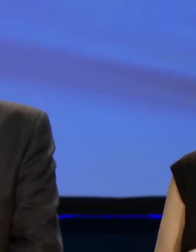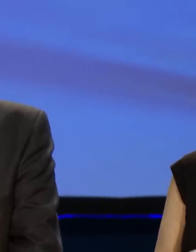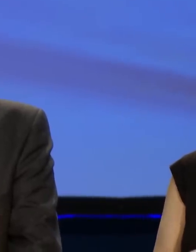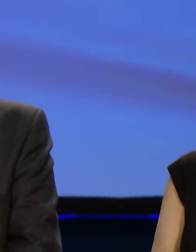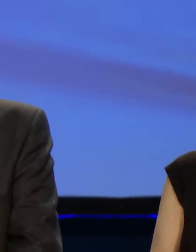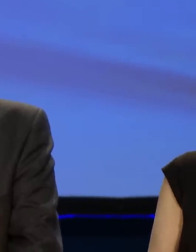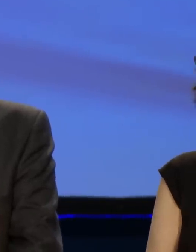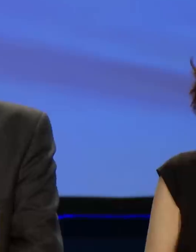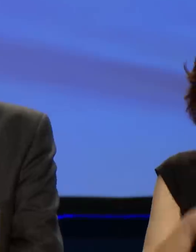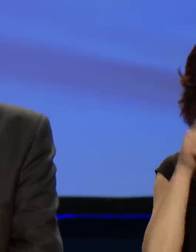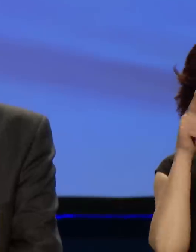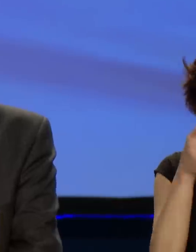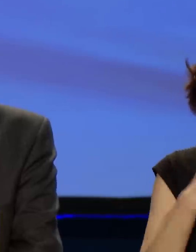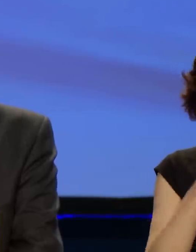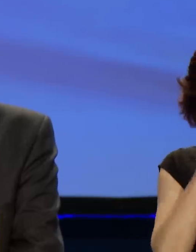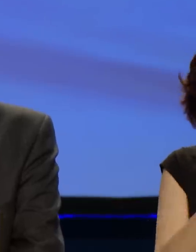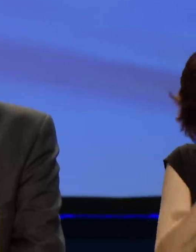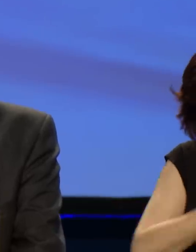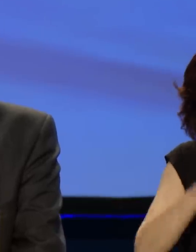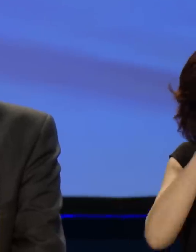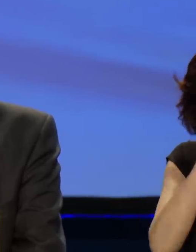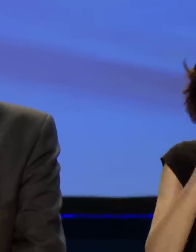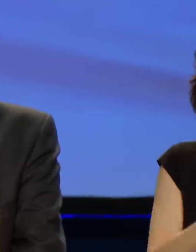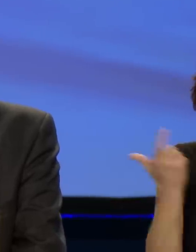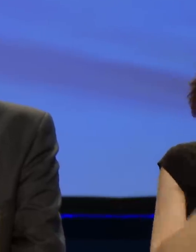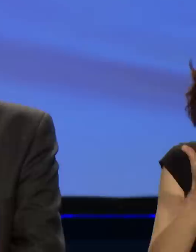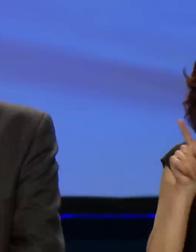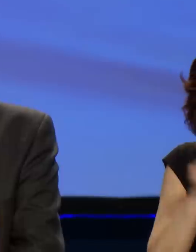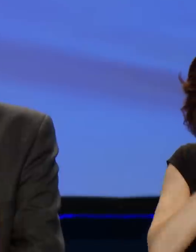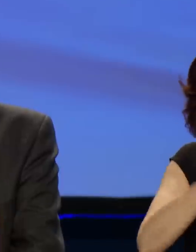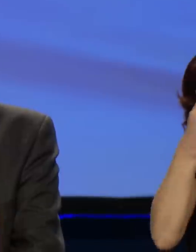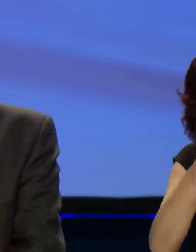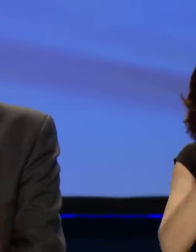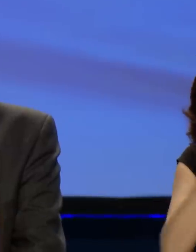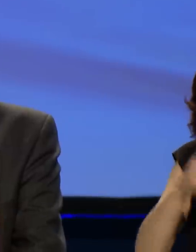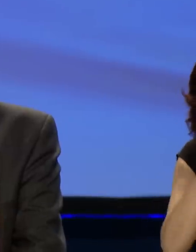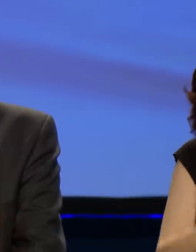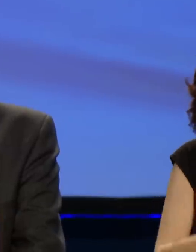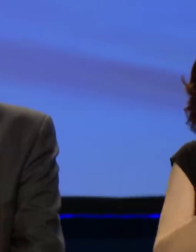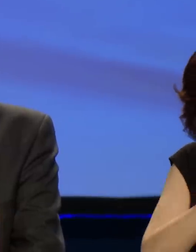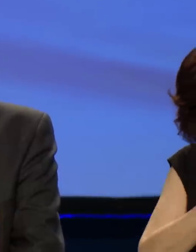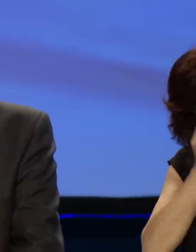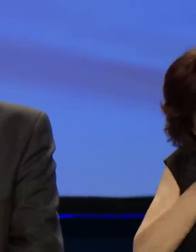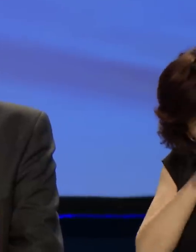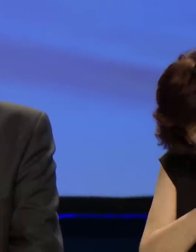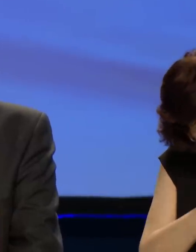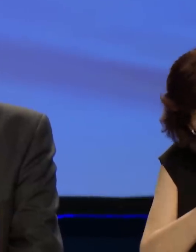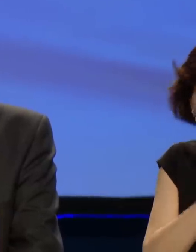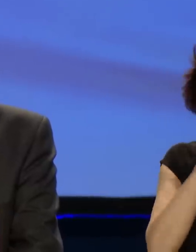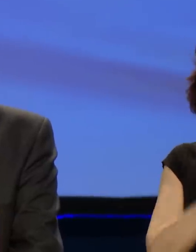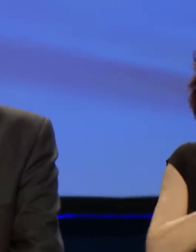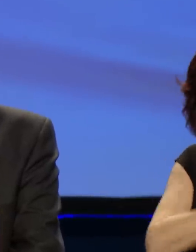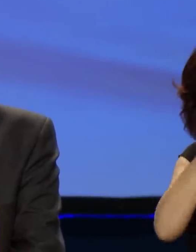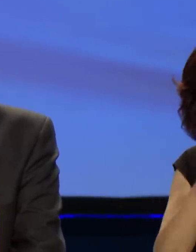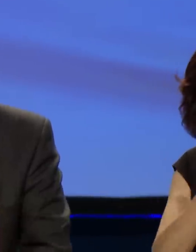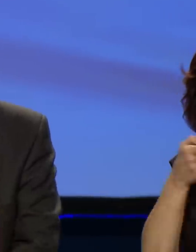This has been a source of constant humour and a fair bit of insight throughout the campaign. I judge it's time it receives some official